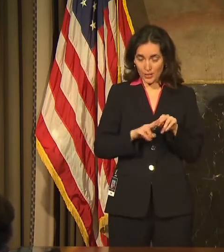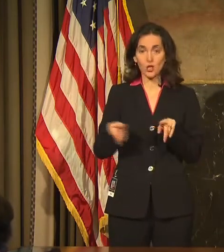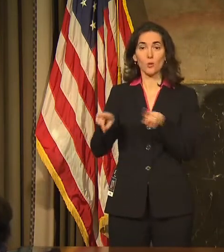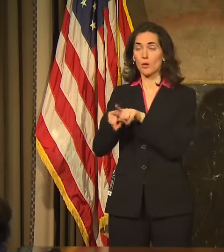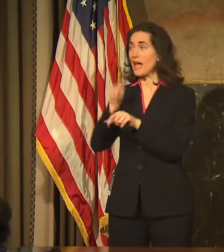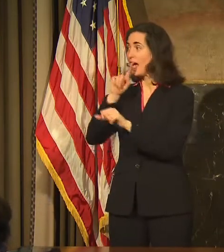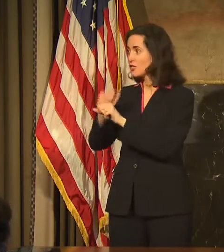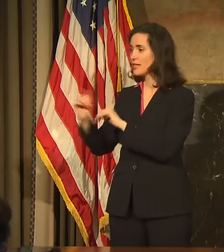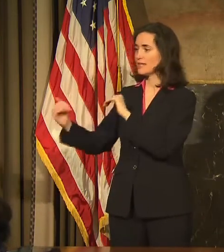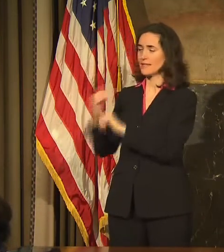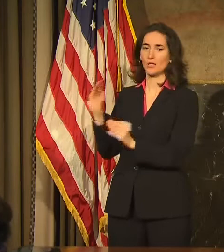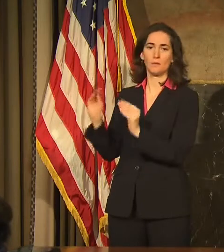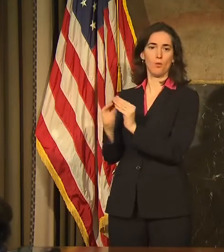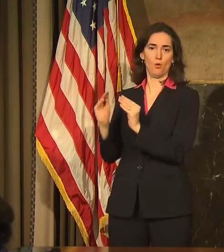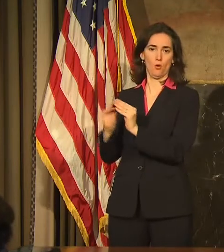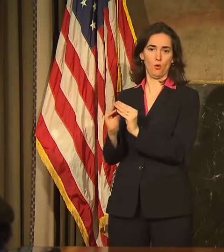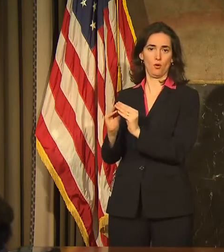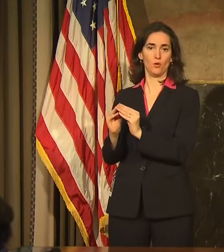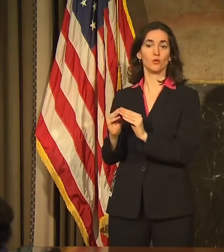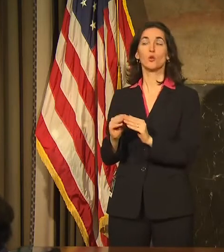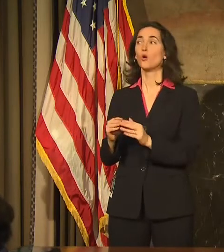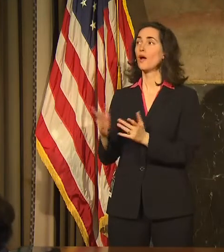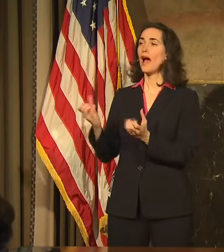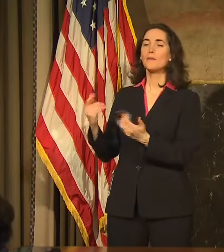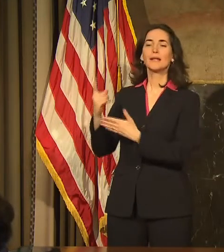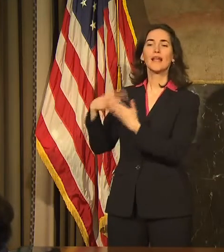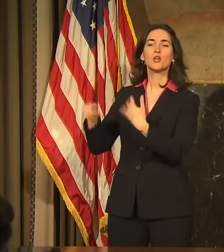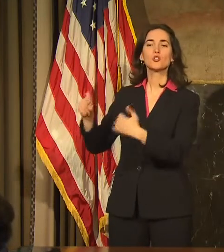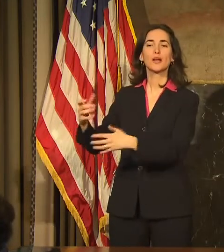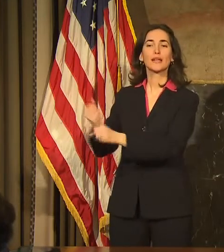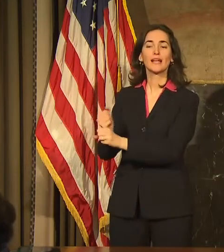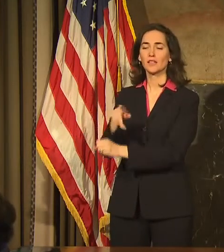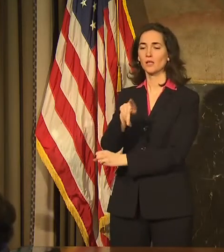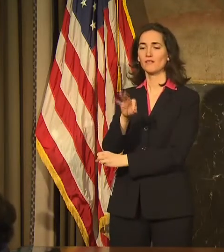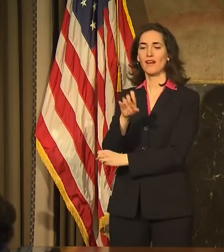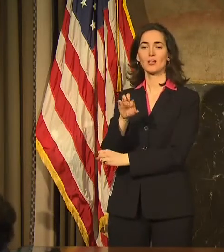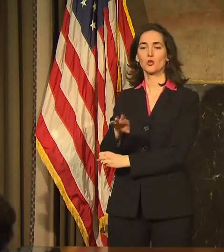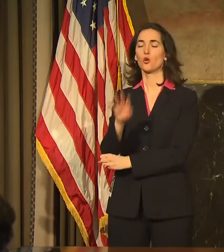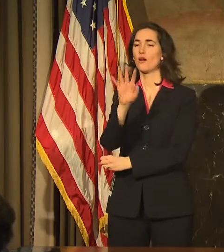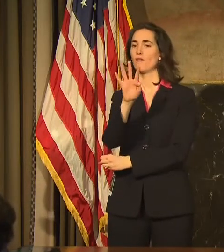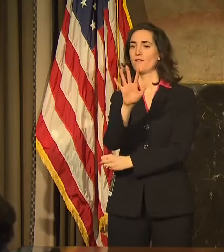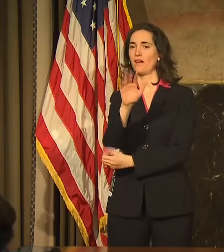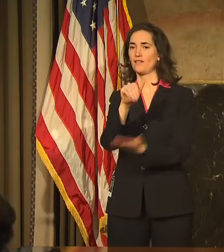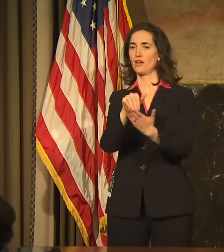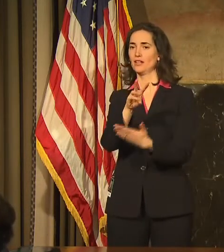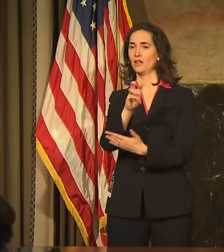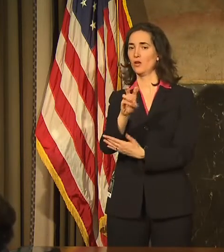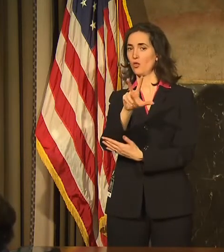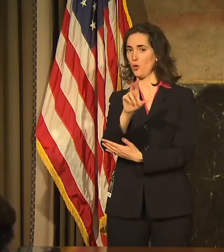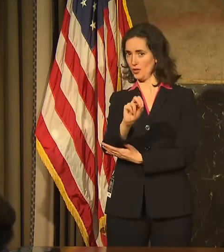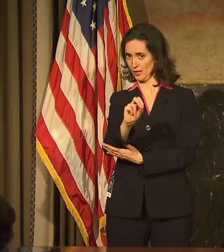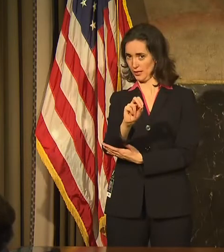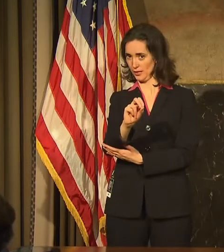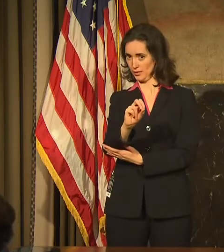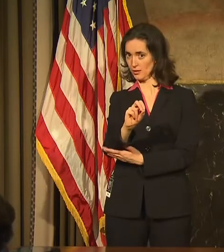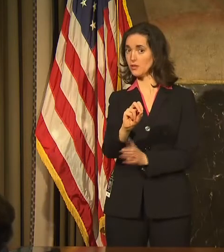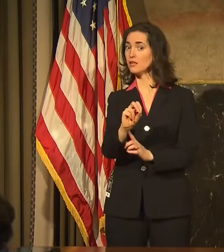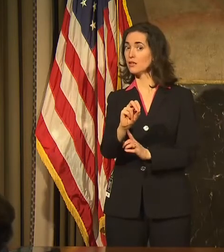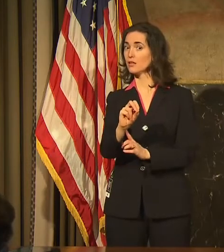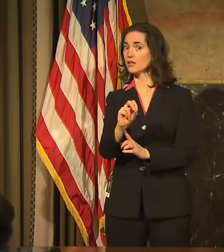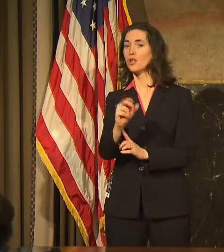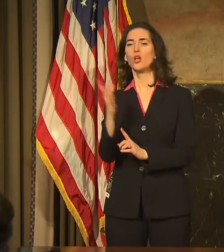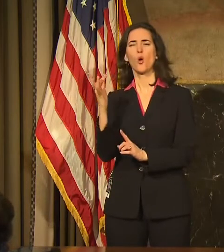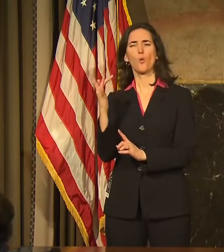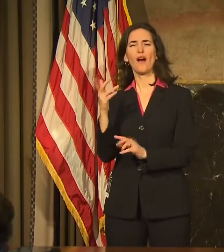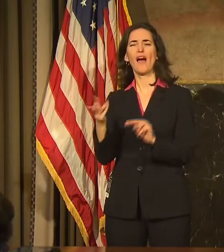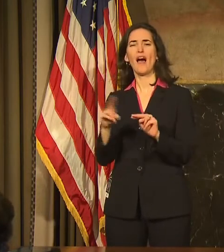increase as well. So the numbers that we expect to come in next week for Pfizer are 45,630. And again, that's an increase because